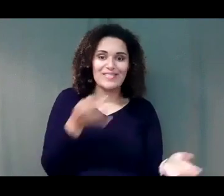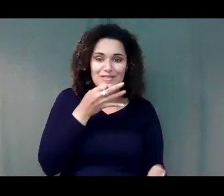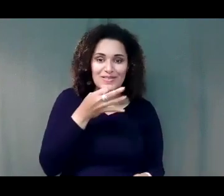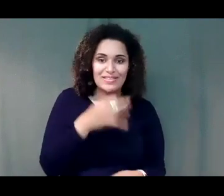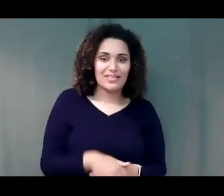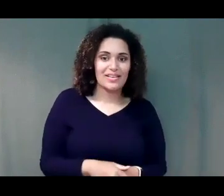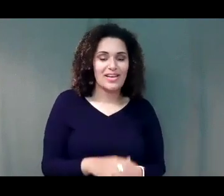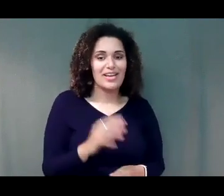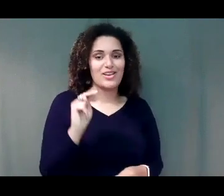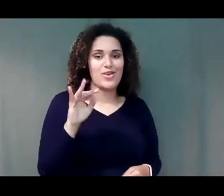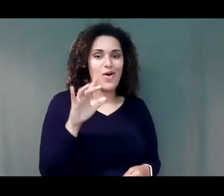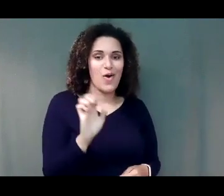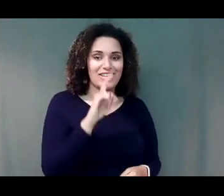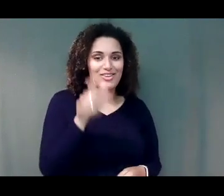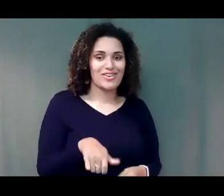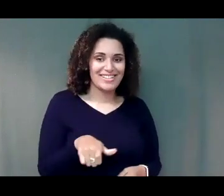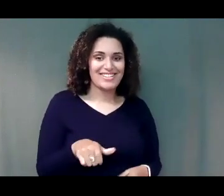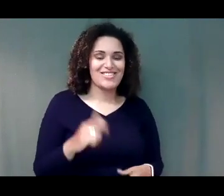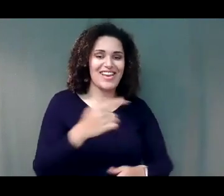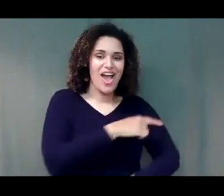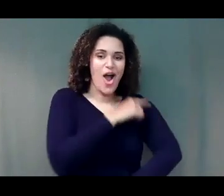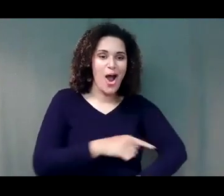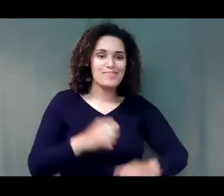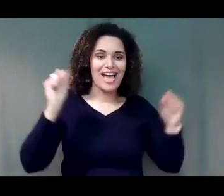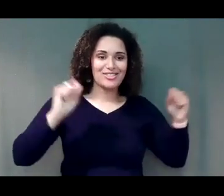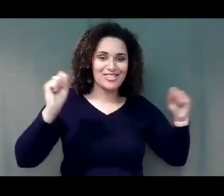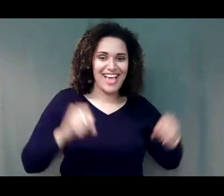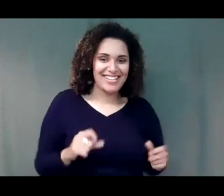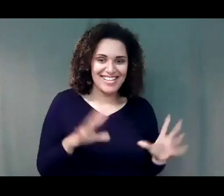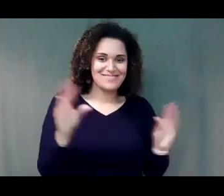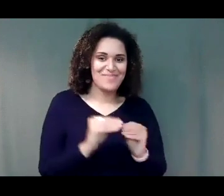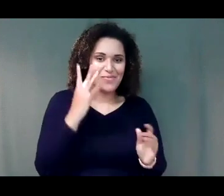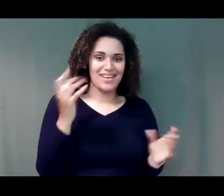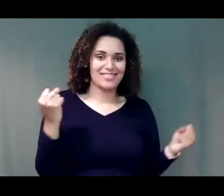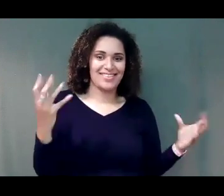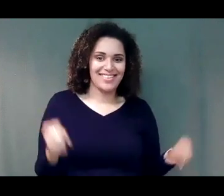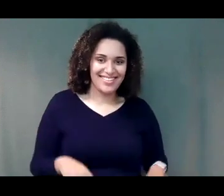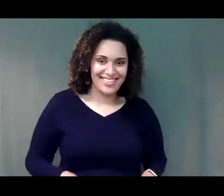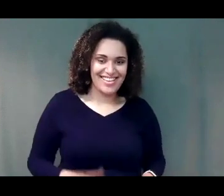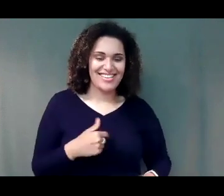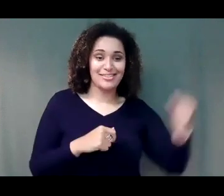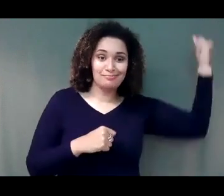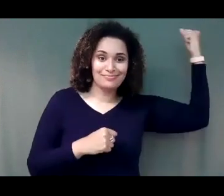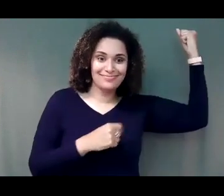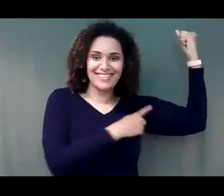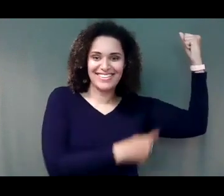yeah, Nicole, you don't need to do any arm exercises I for know. like a month Well because done. gun show.